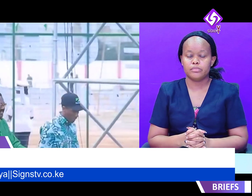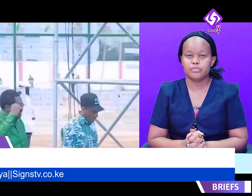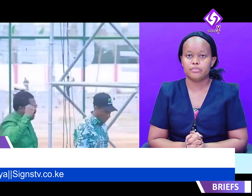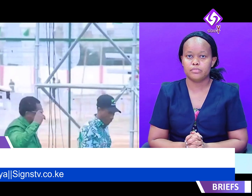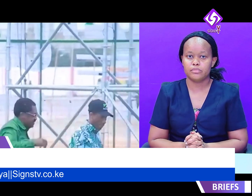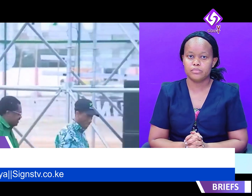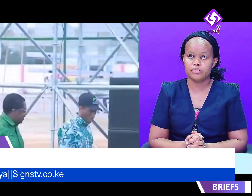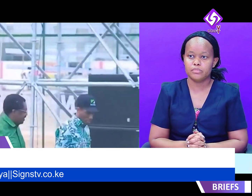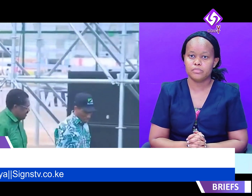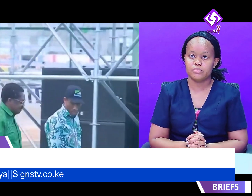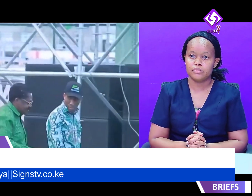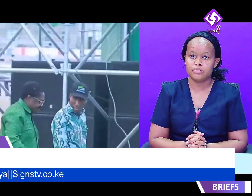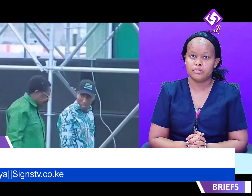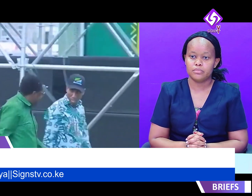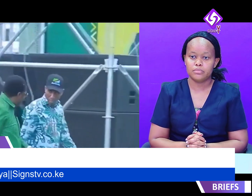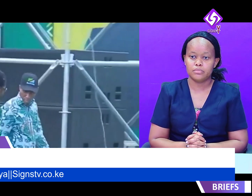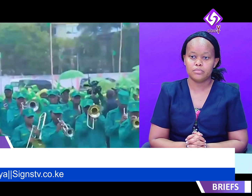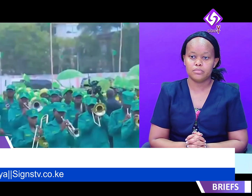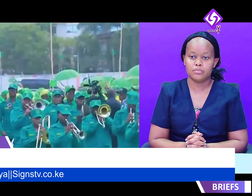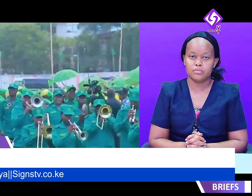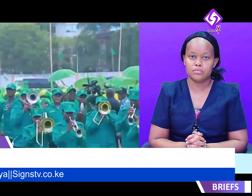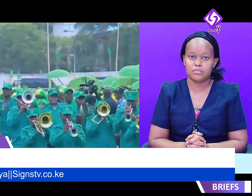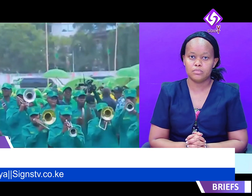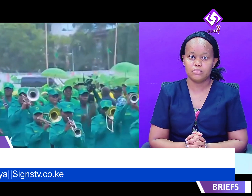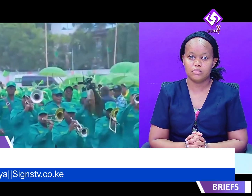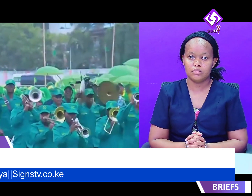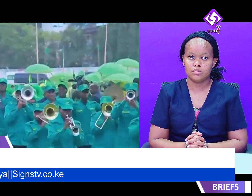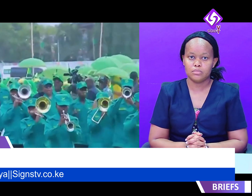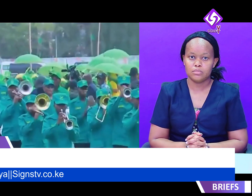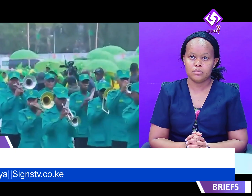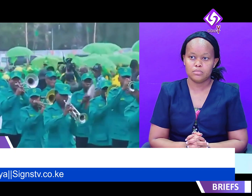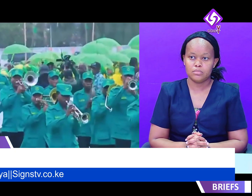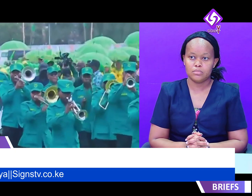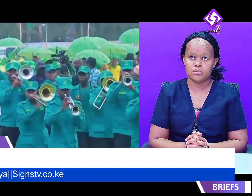disqualified by the commission following an objection raised by the Attorney General.